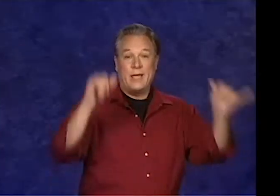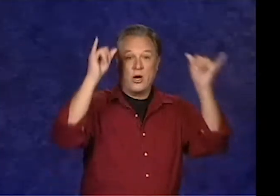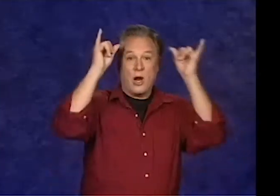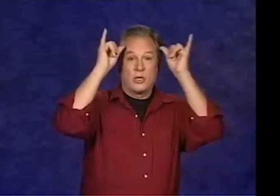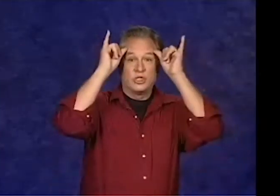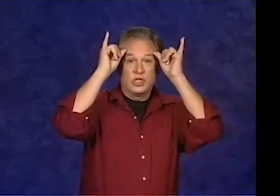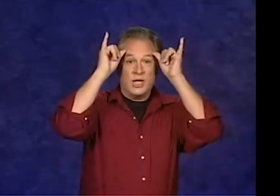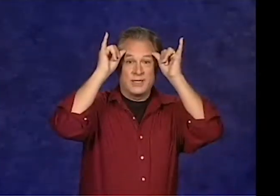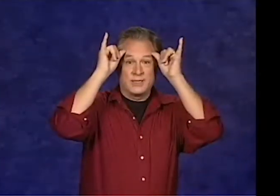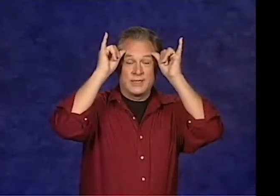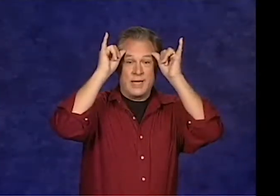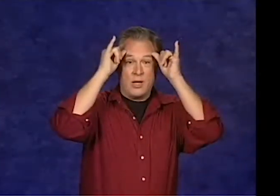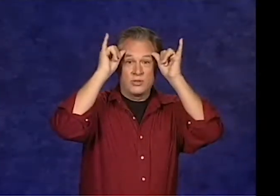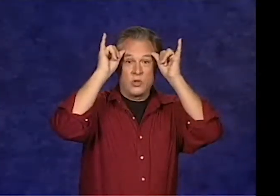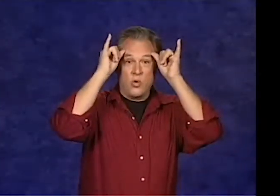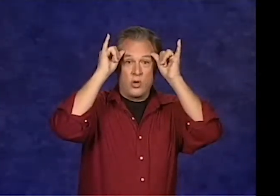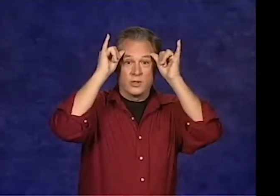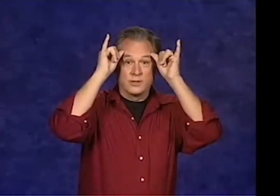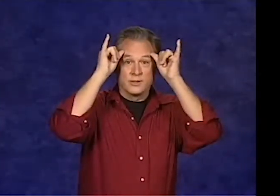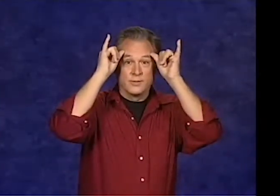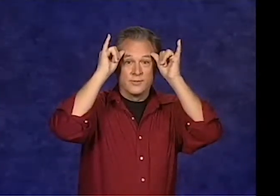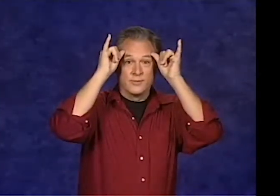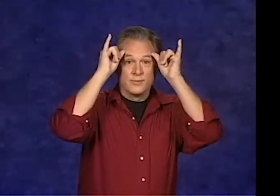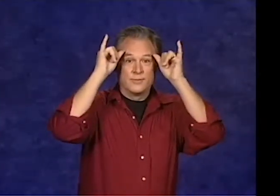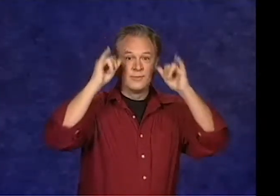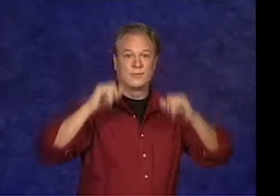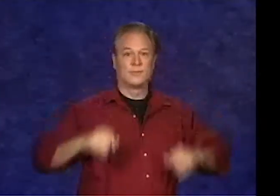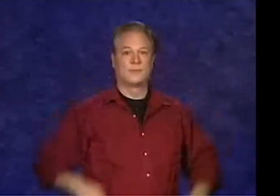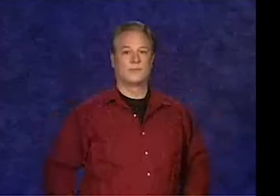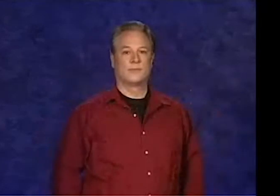Here are just the cow's horns.